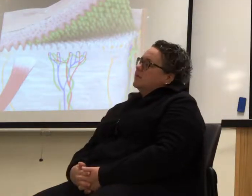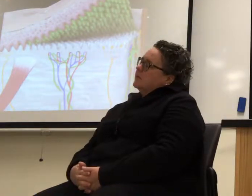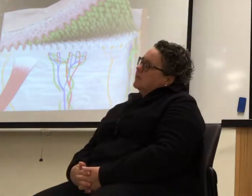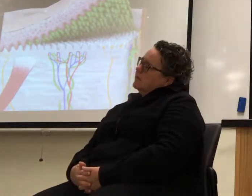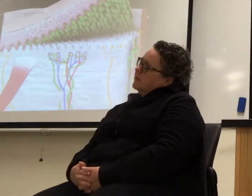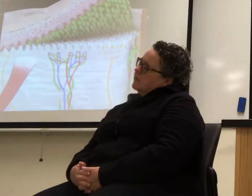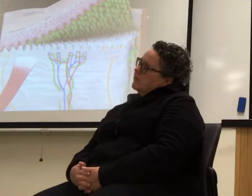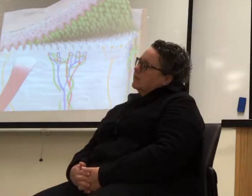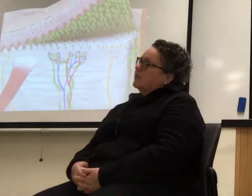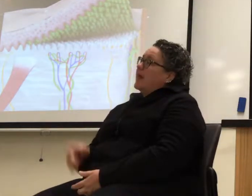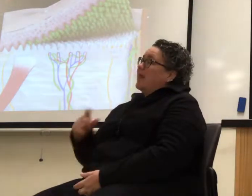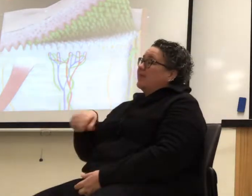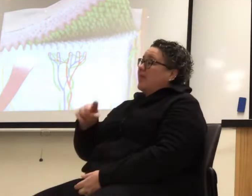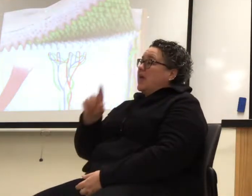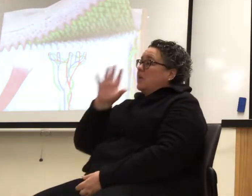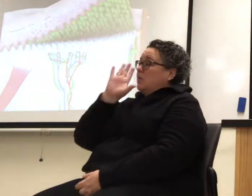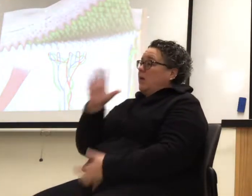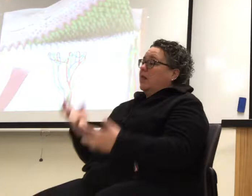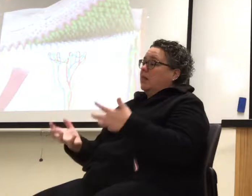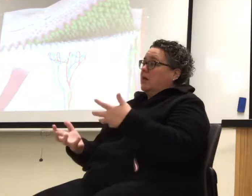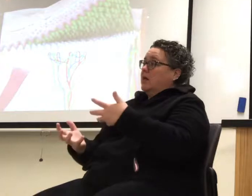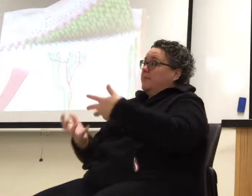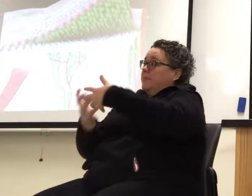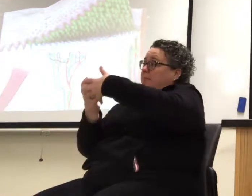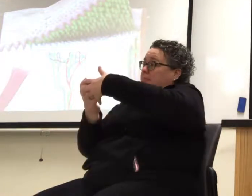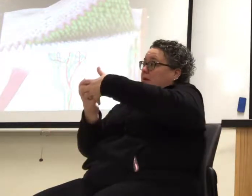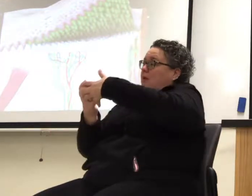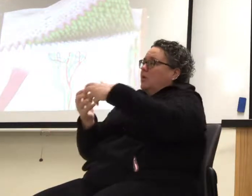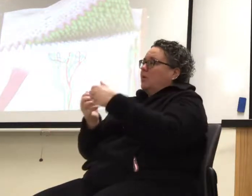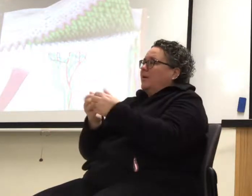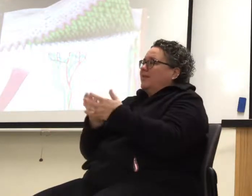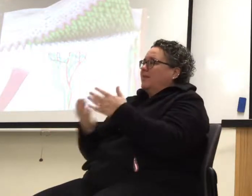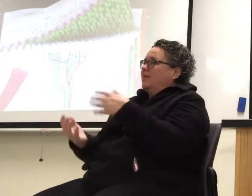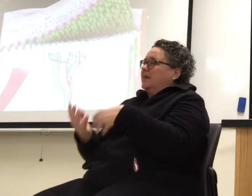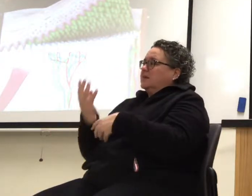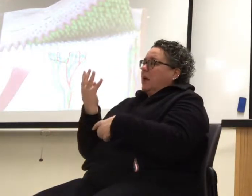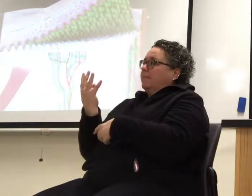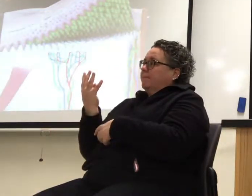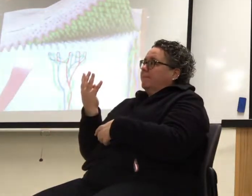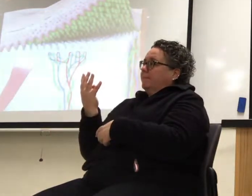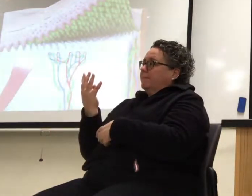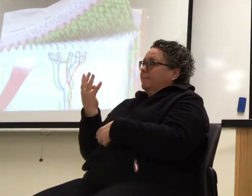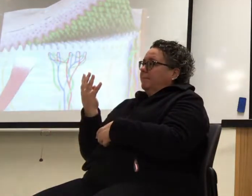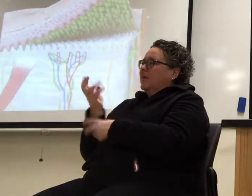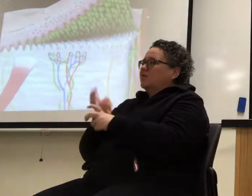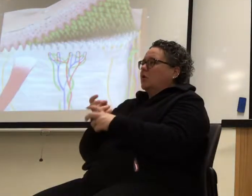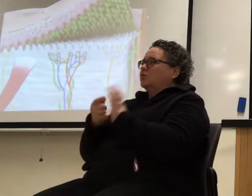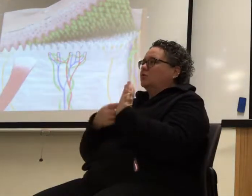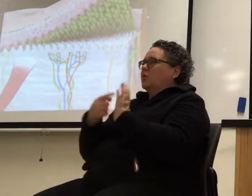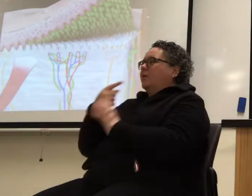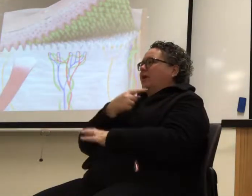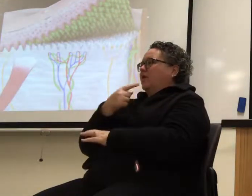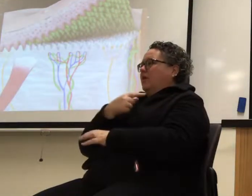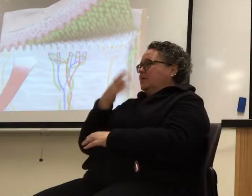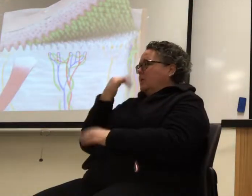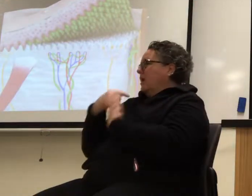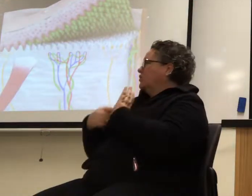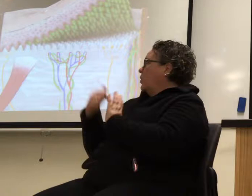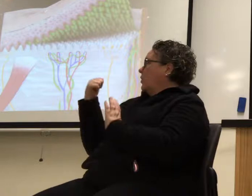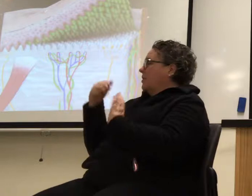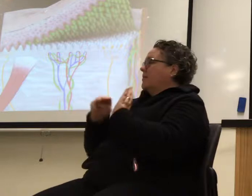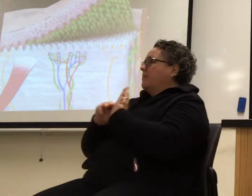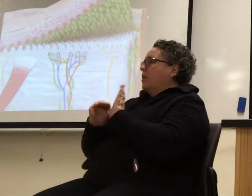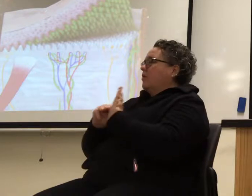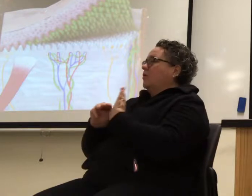ridges, and they interact with the things that stick up. It's hard for me to show it on here, that's why I showed it on the model. The